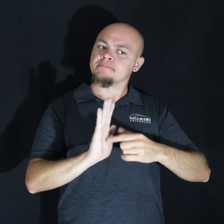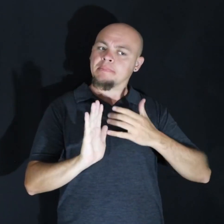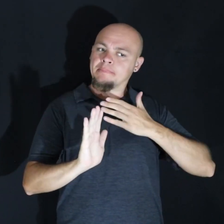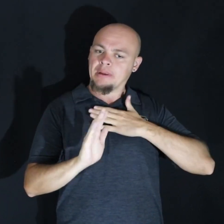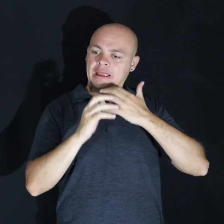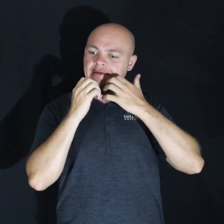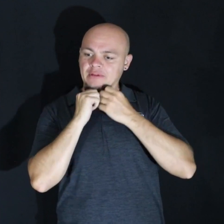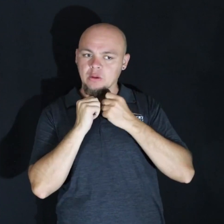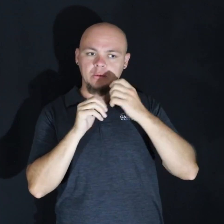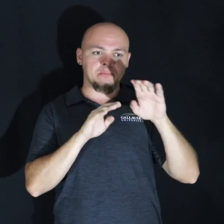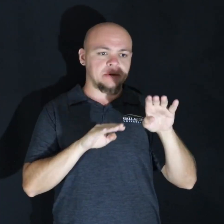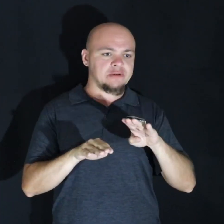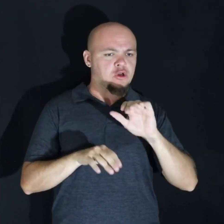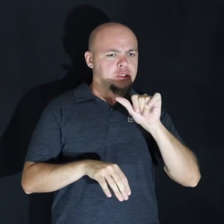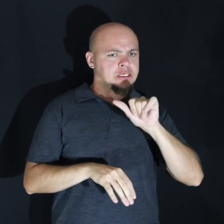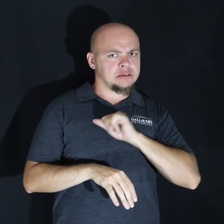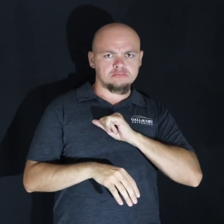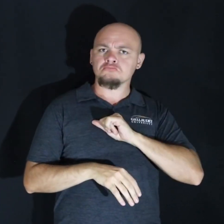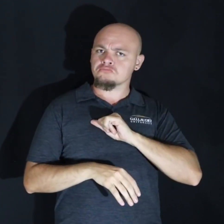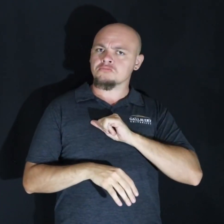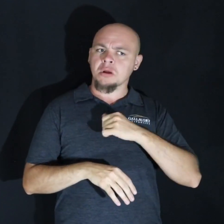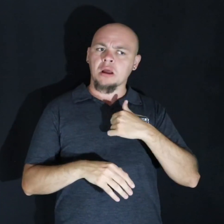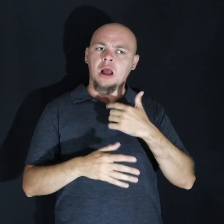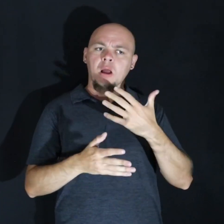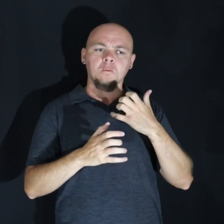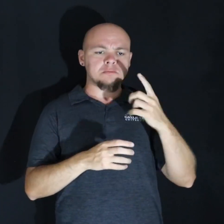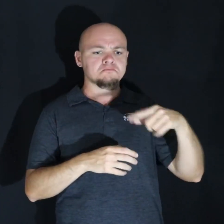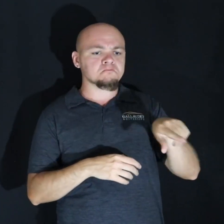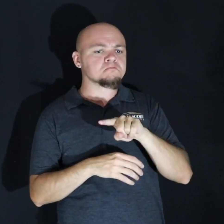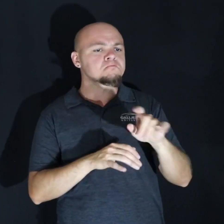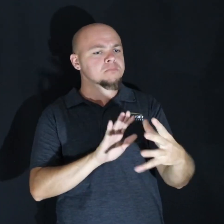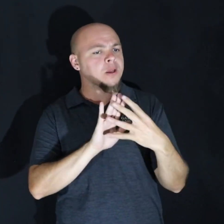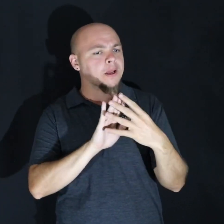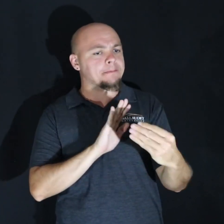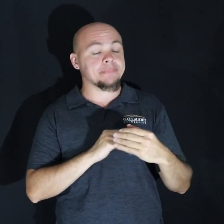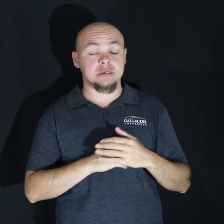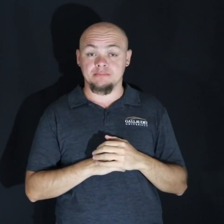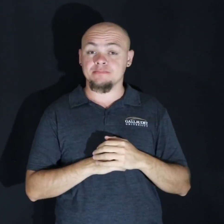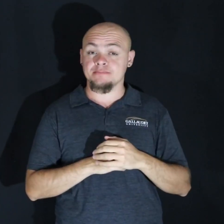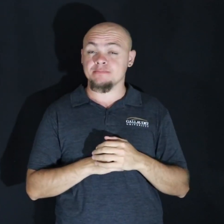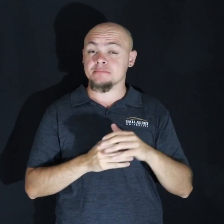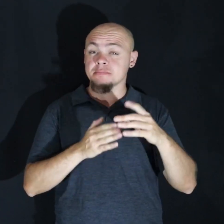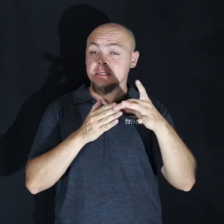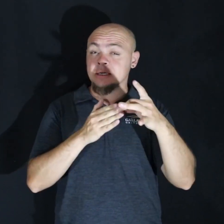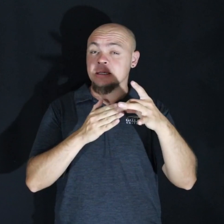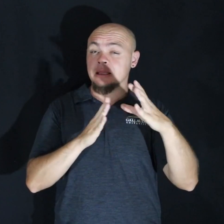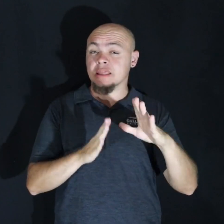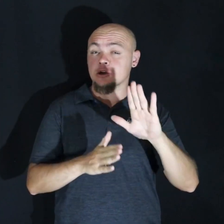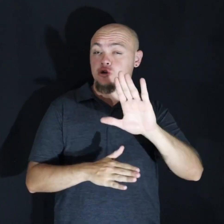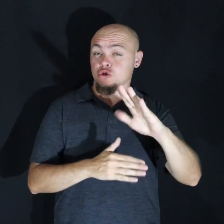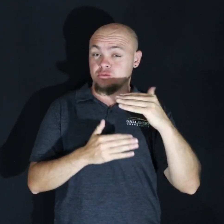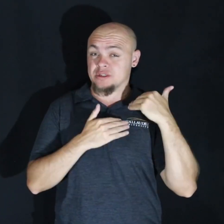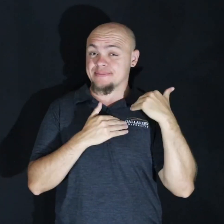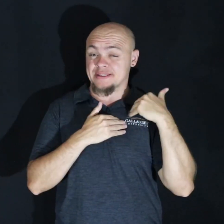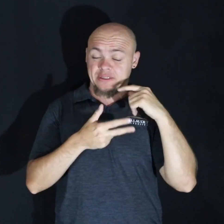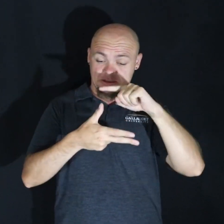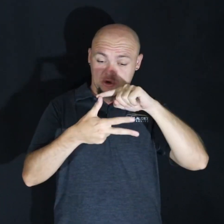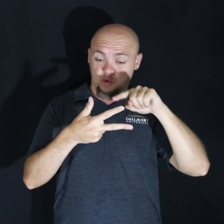values, behaviors, and attitudes that I wish to see? Leaders, this is your